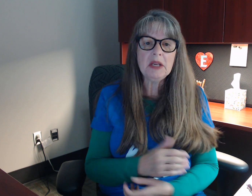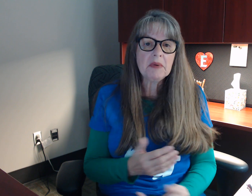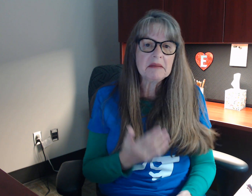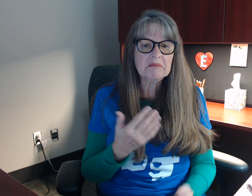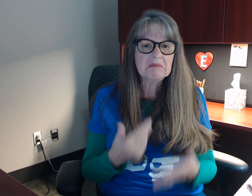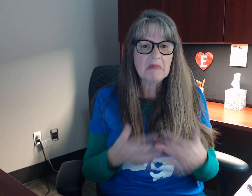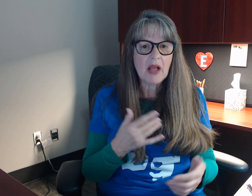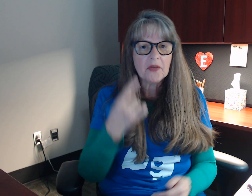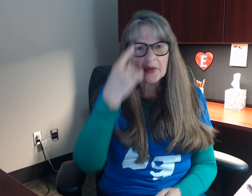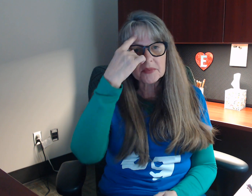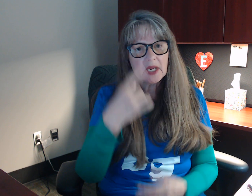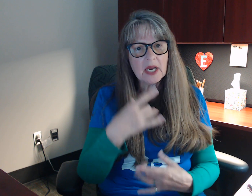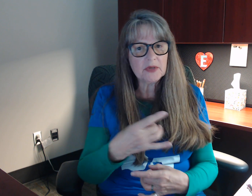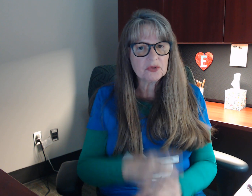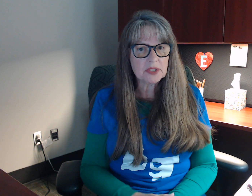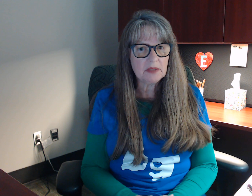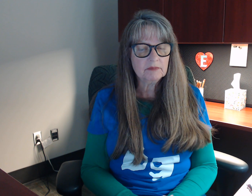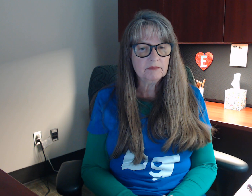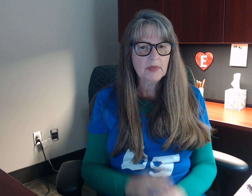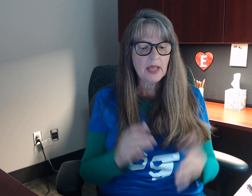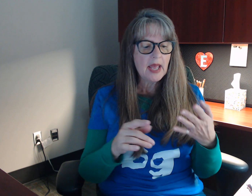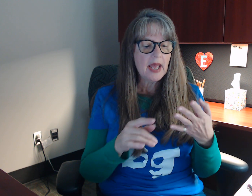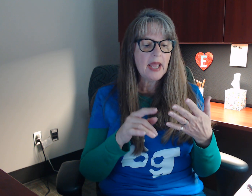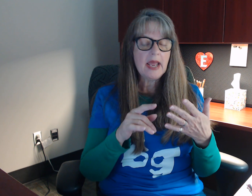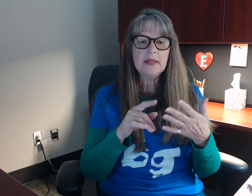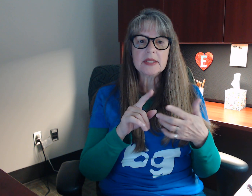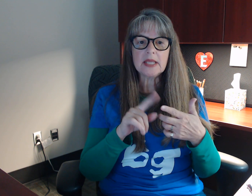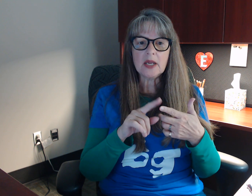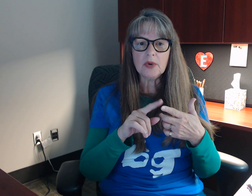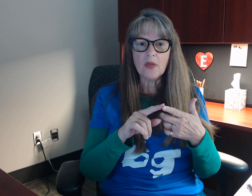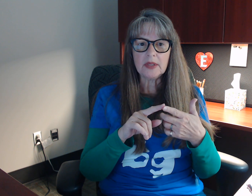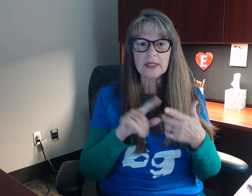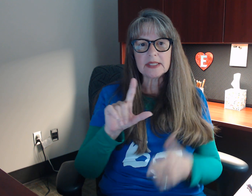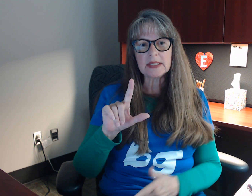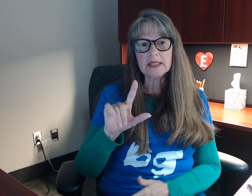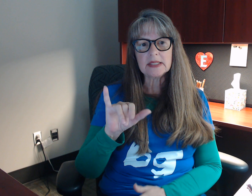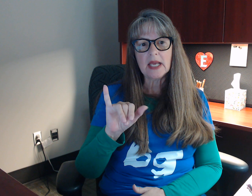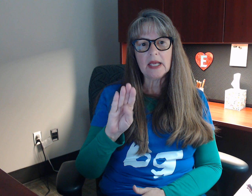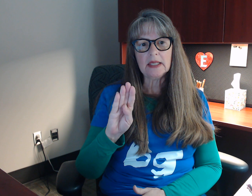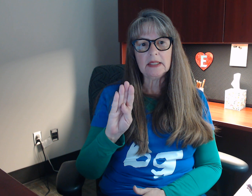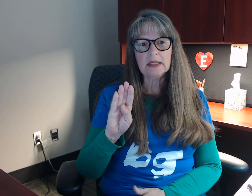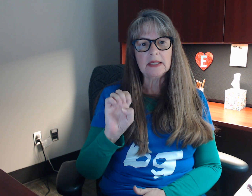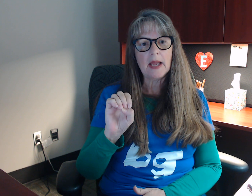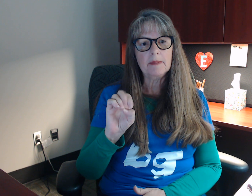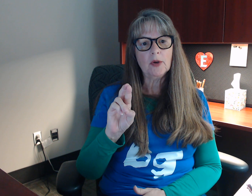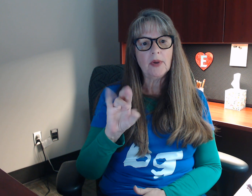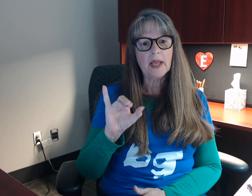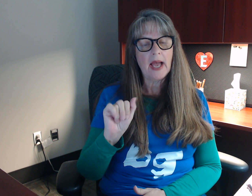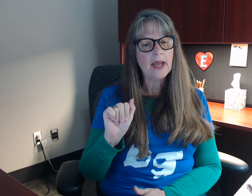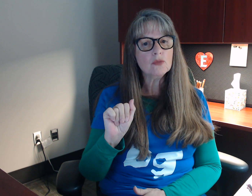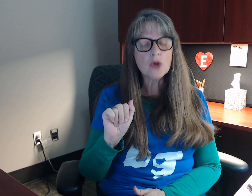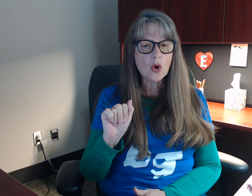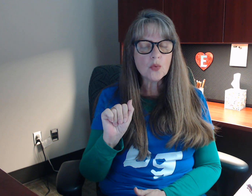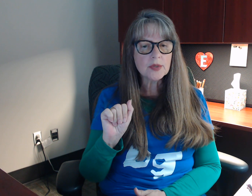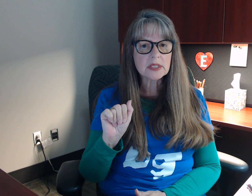Anyway, I thought that was kind of interesting. And the second one on the list is Liberia. I don't know the